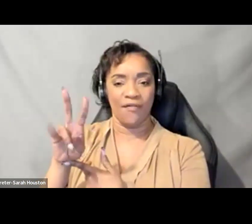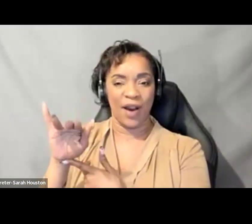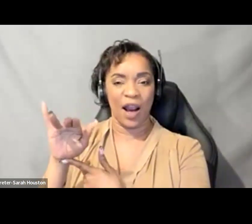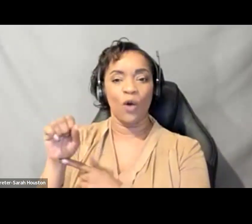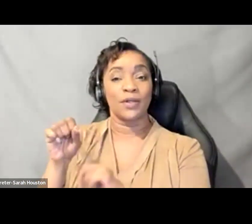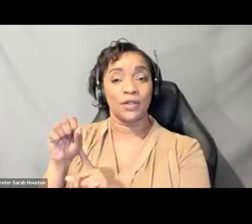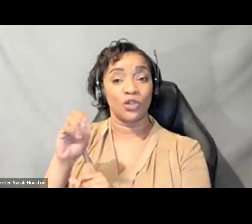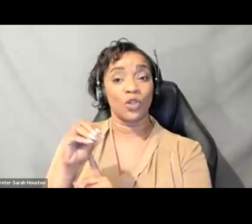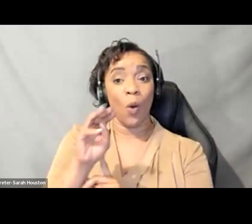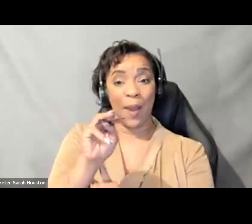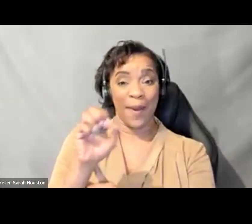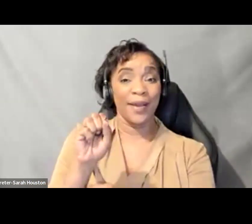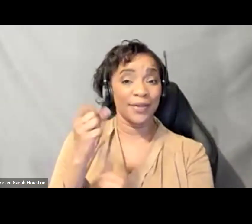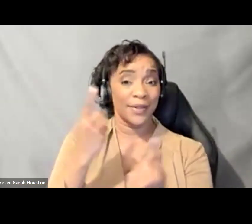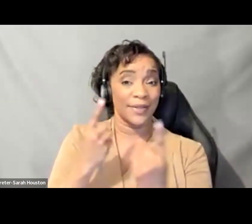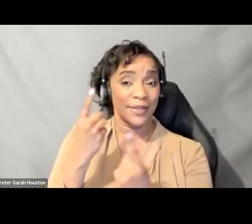chronic illness.